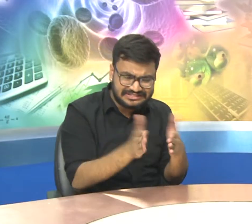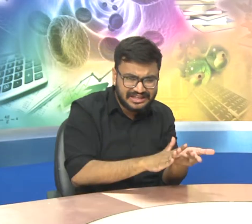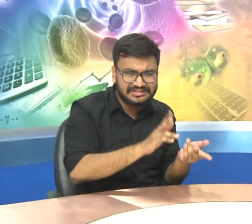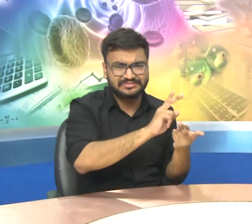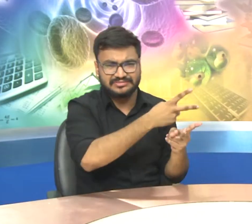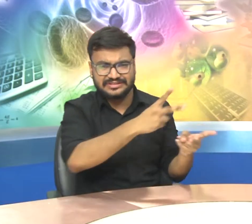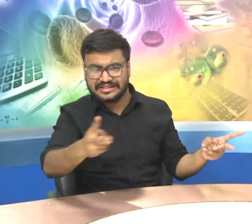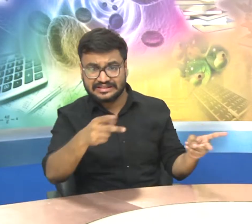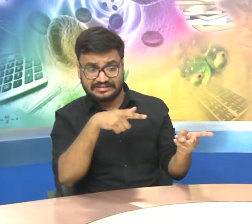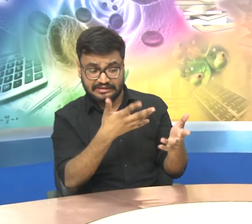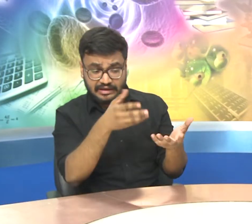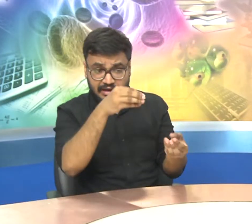equilibrium.